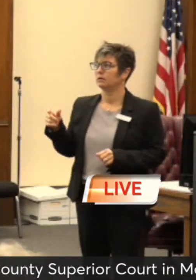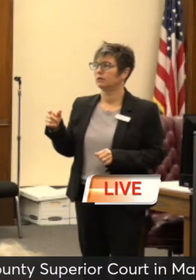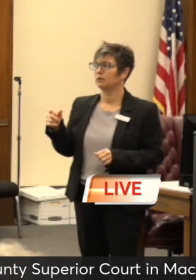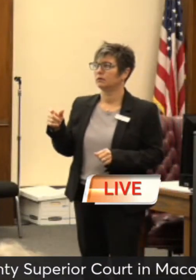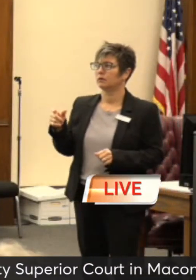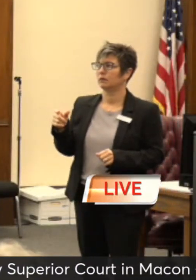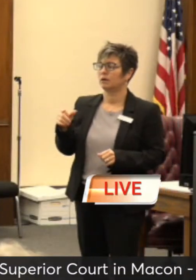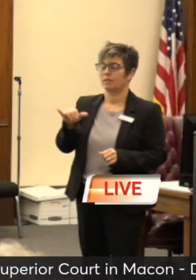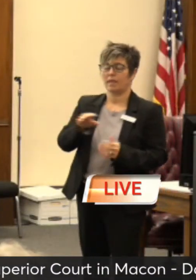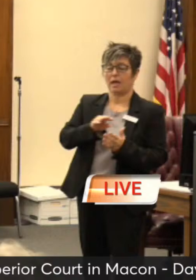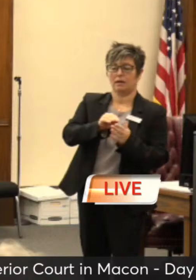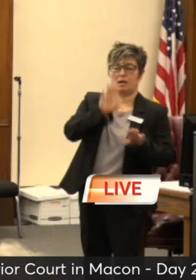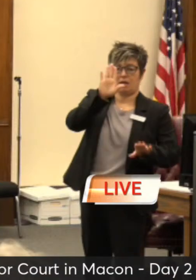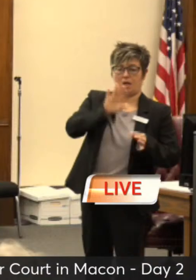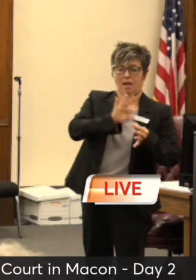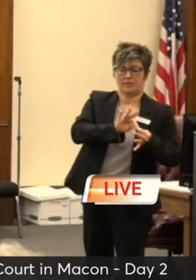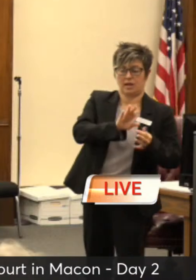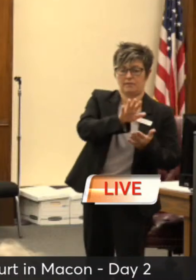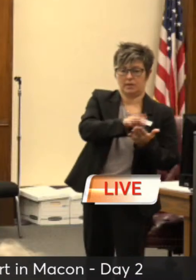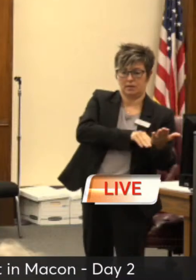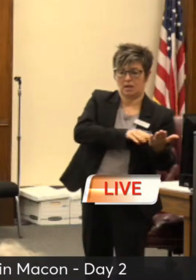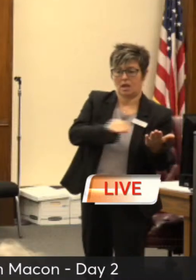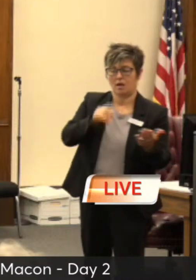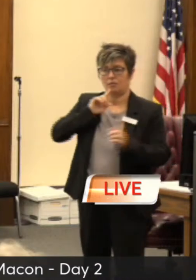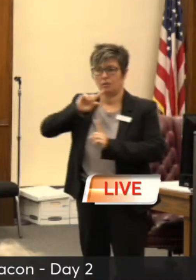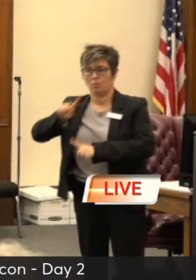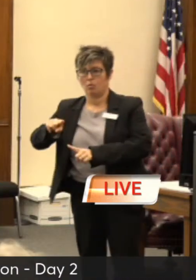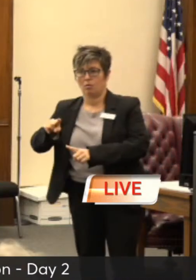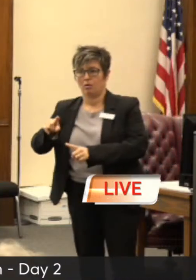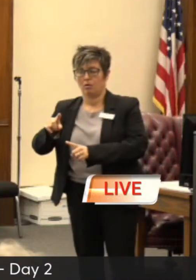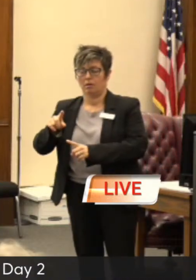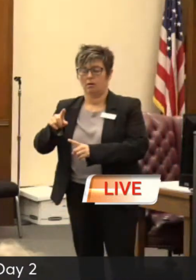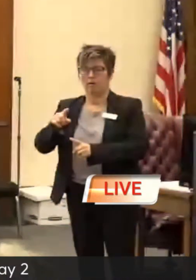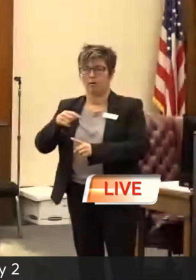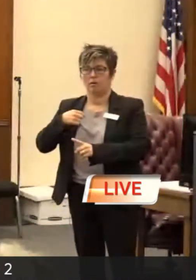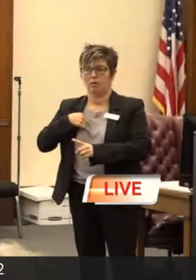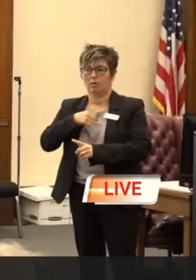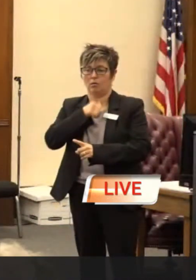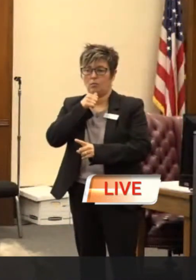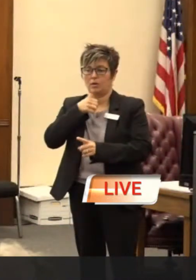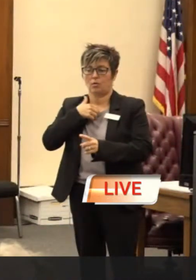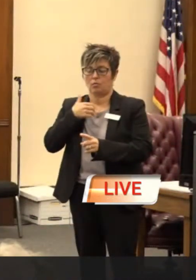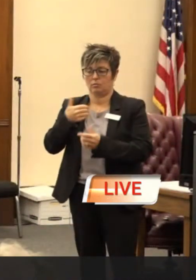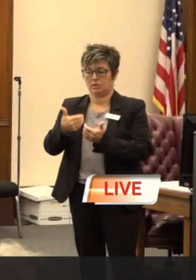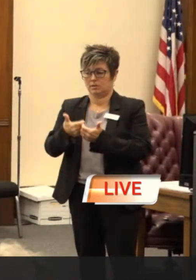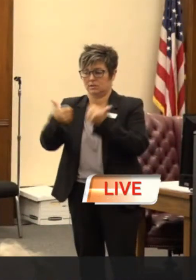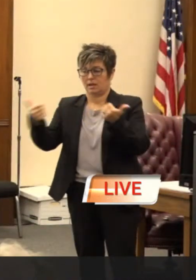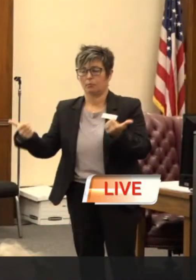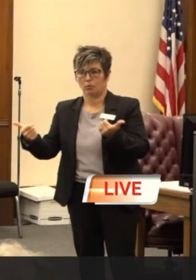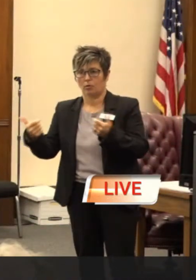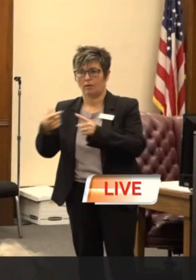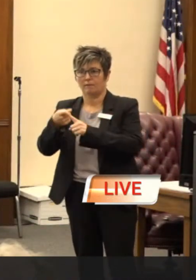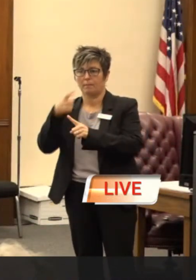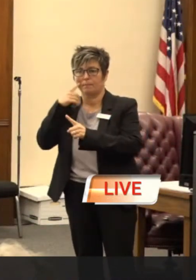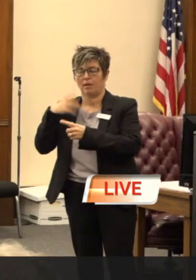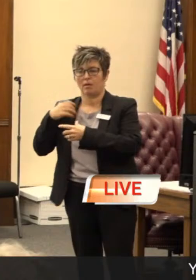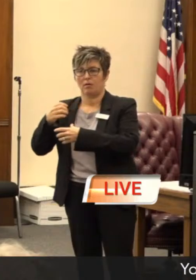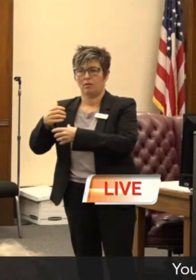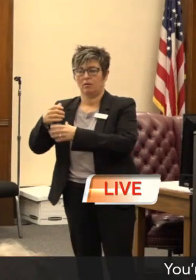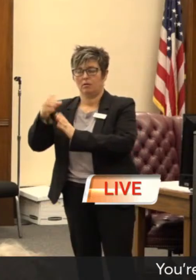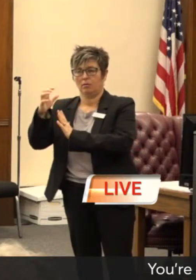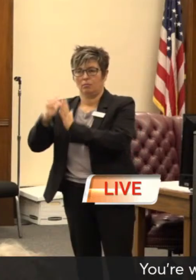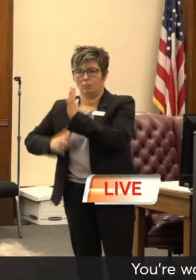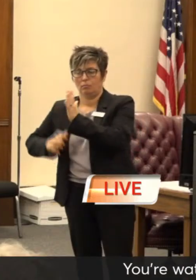we don't specifically delineate in our supplemental brief on this as objectionable, then we